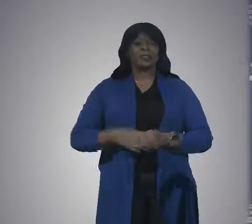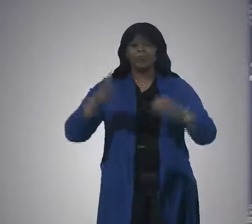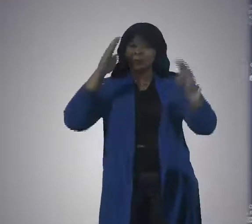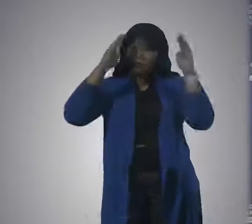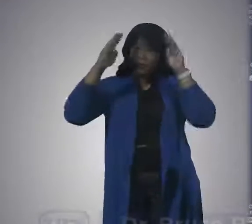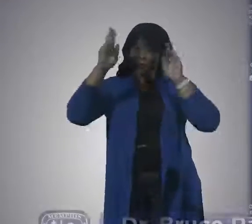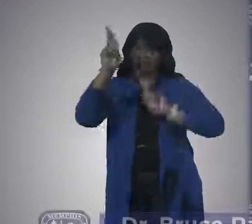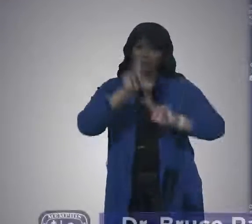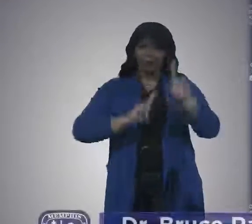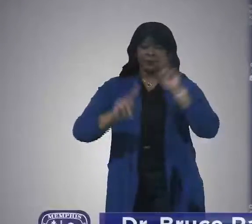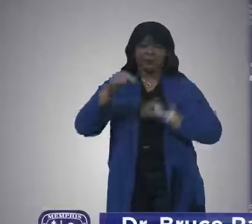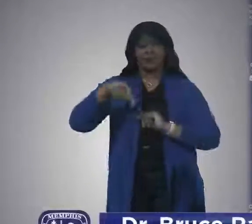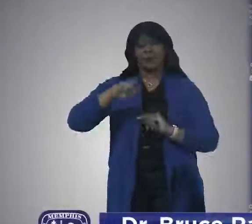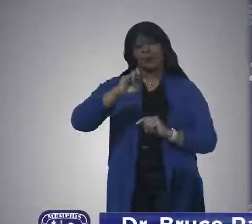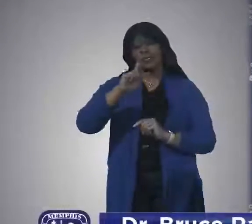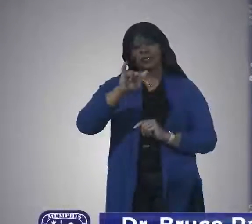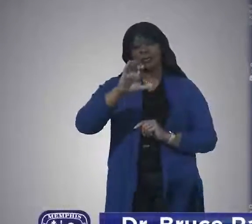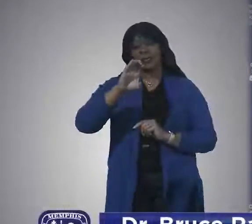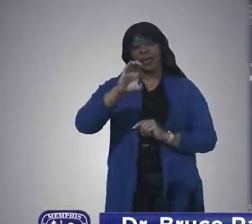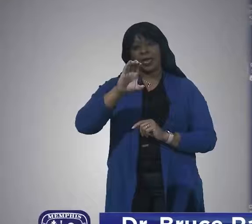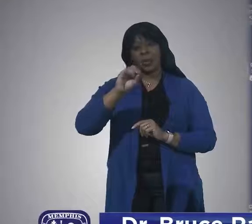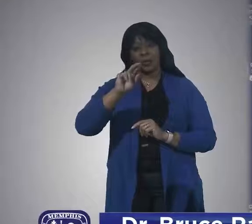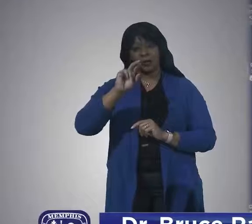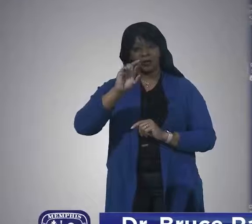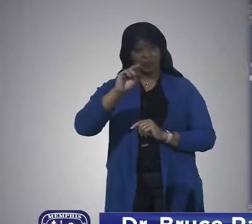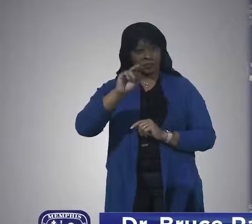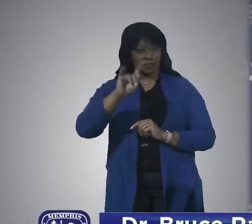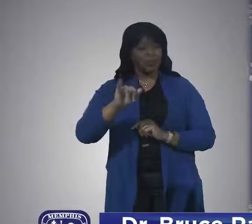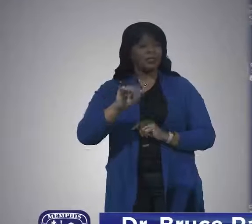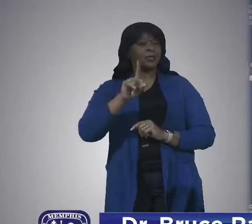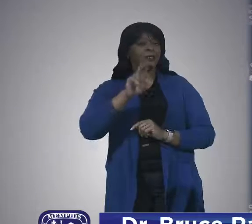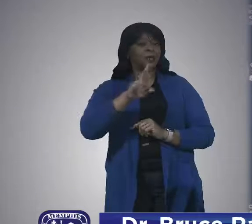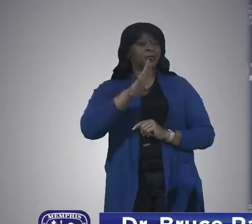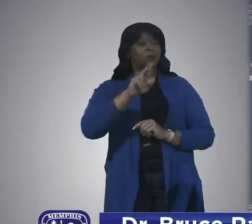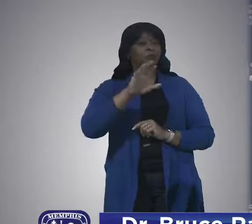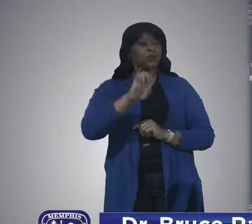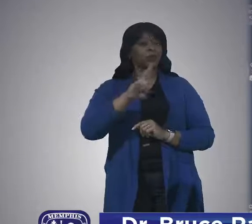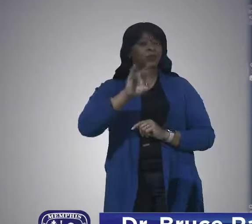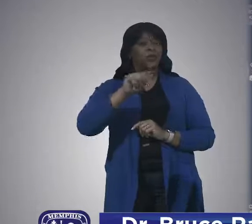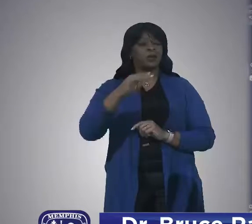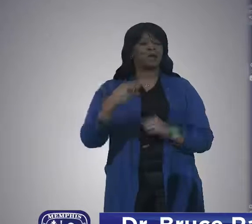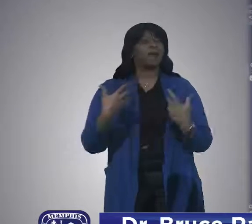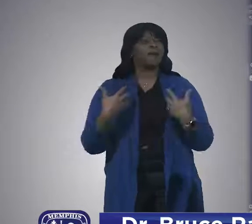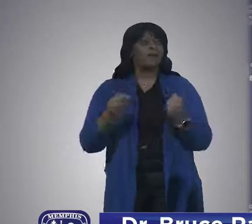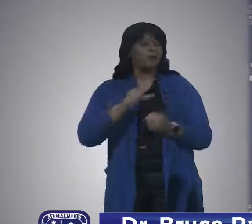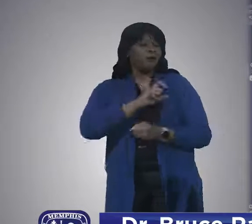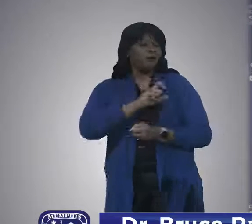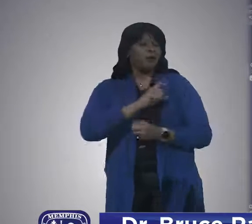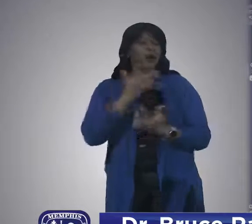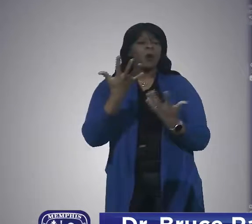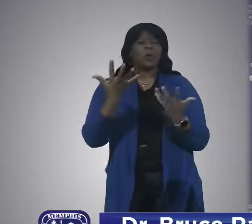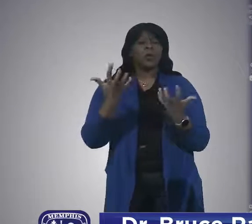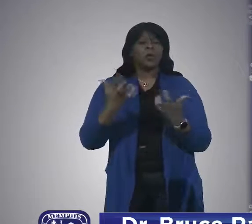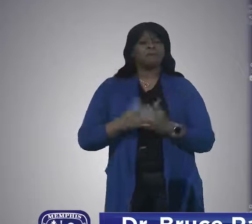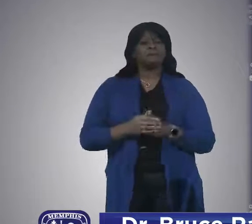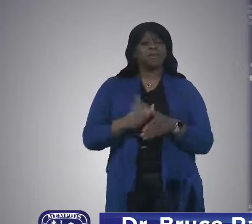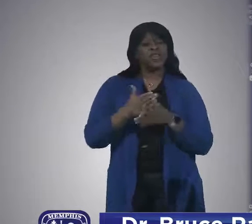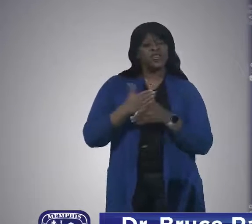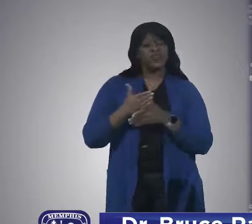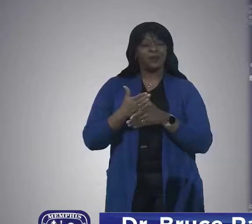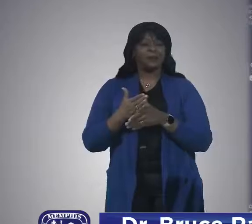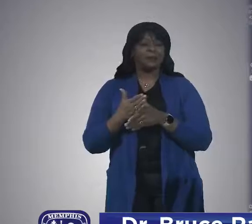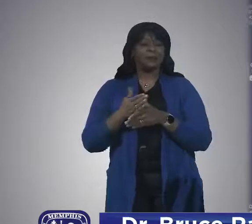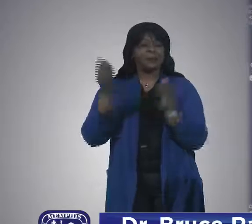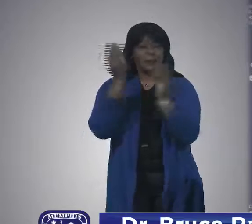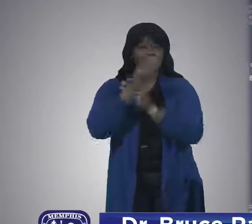Greetings, fellow citizens, Shelby County. I'm Dr. Bruce Randolph. I'm the health officer. I'd like to just share